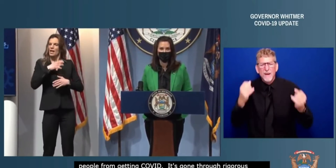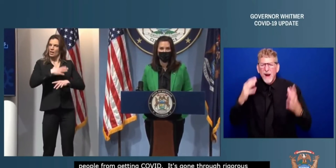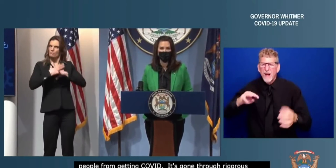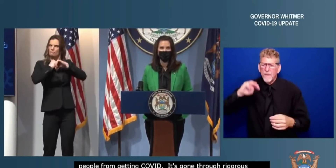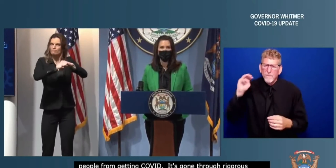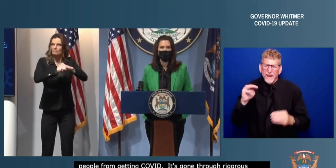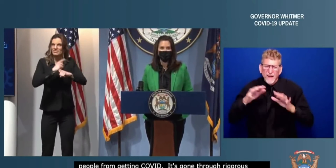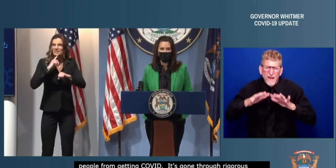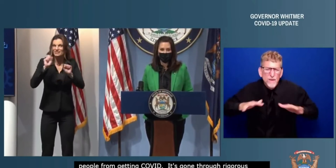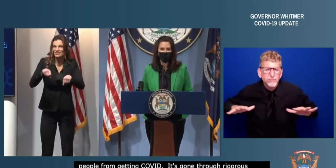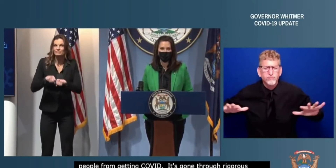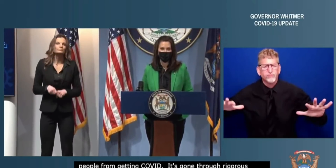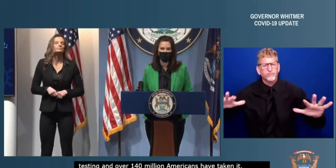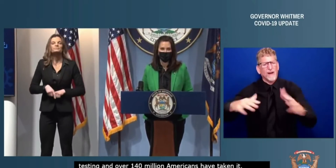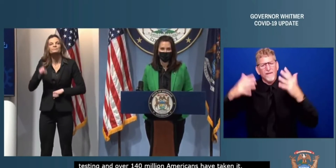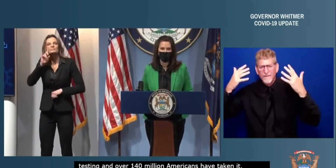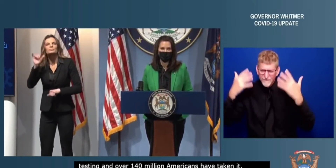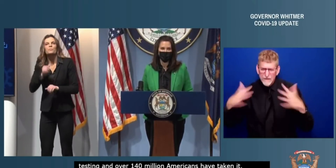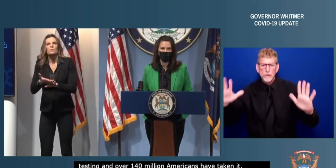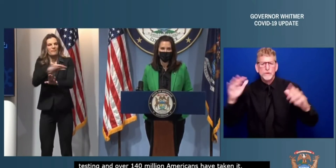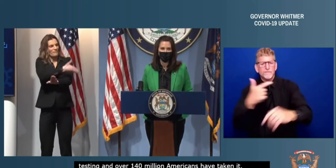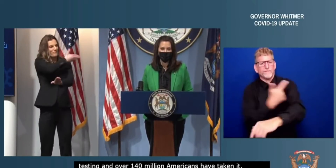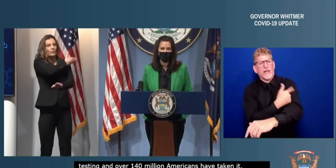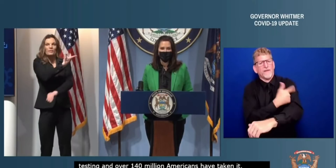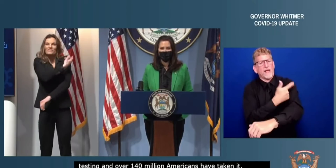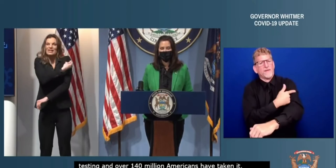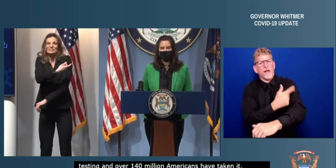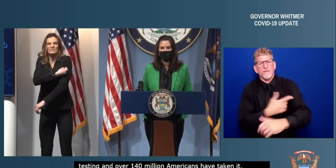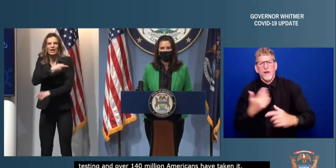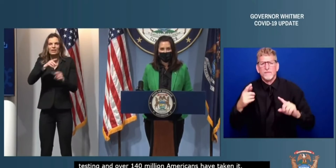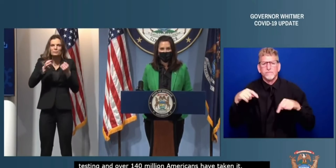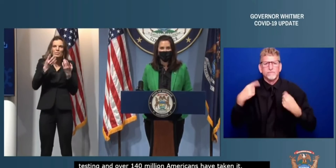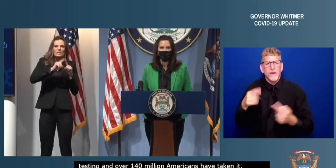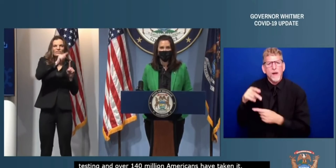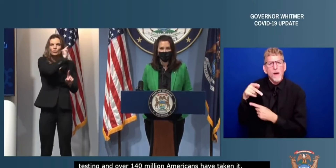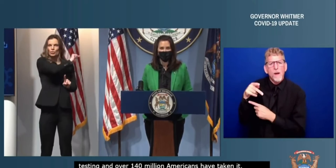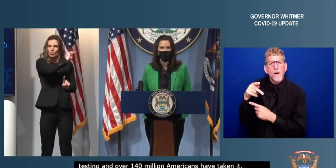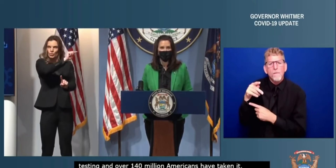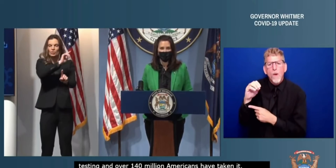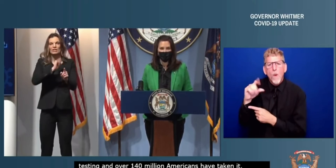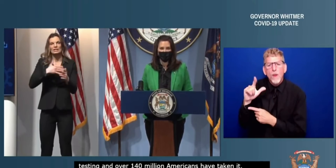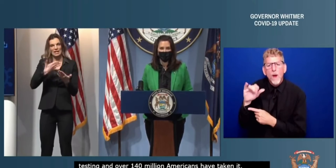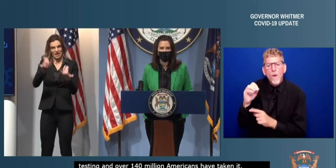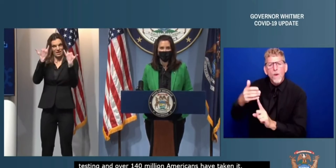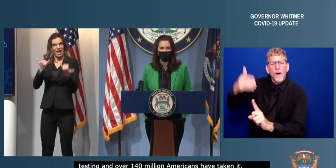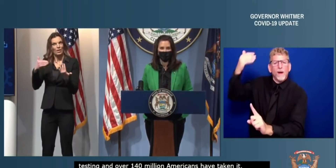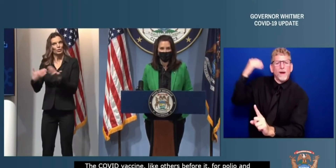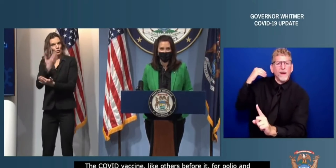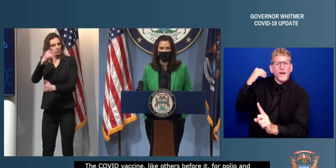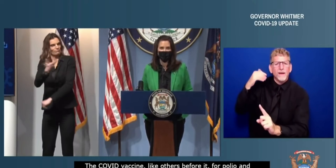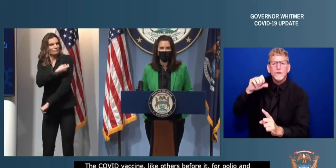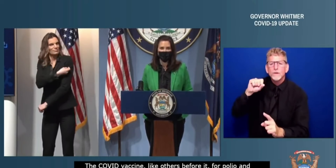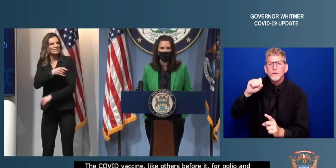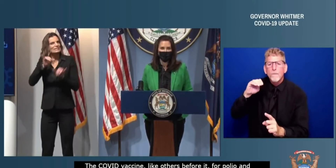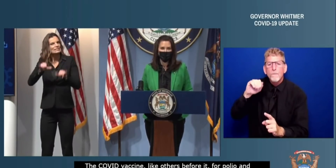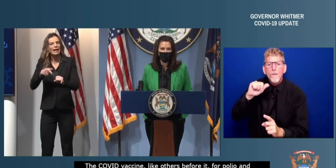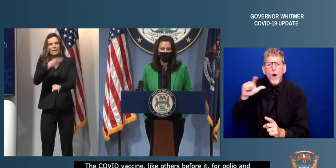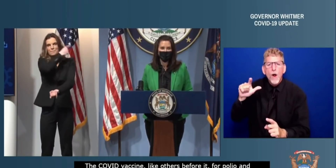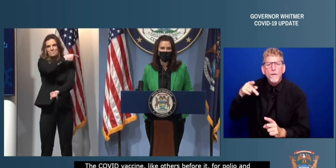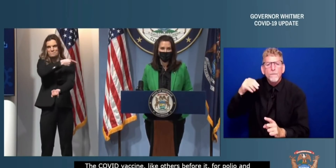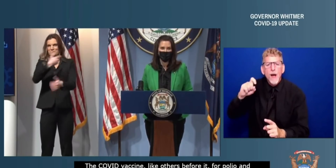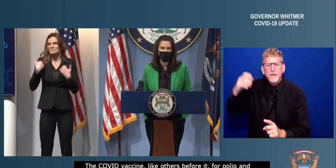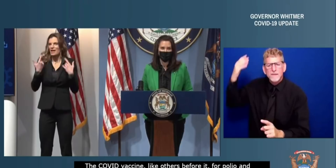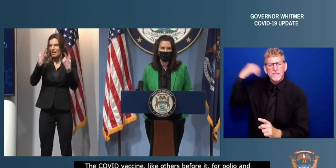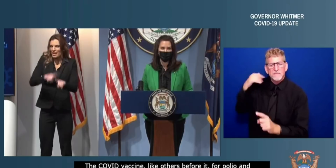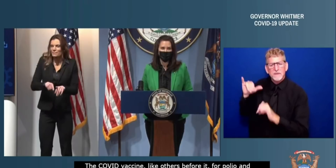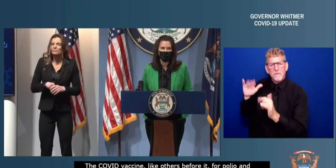and smallpox, is trusted by doctors. Vaccines are our best chance of putting this pandemic behind us and